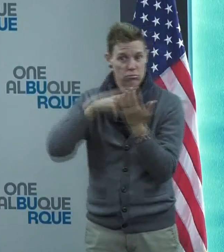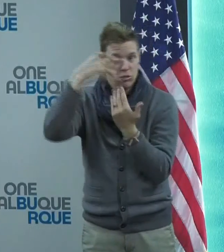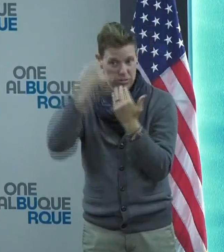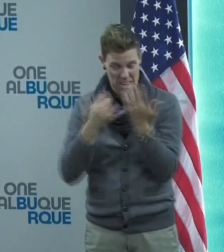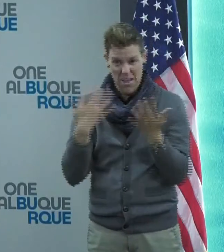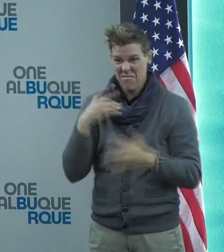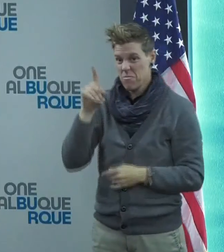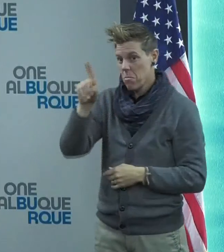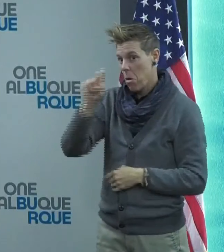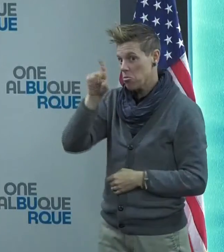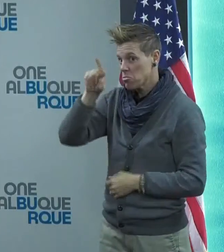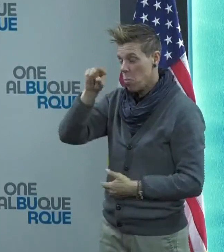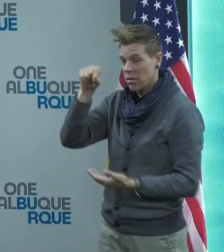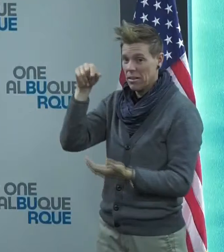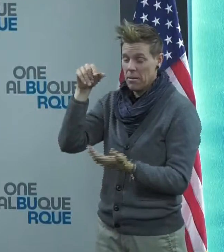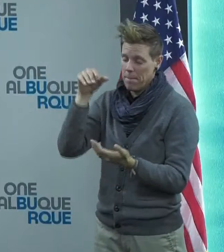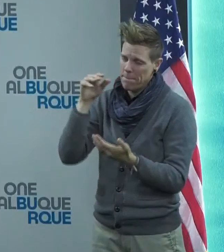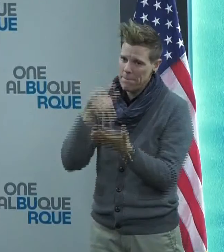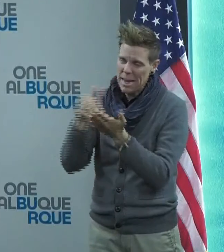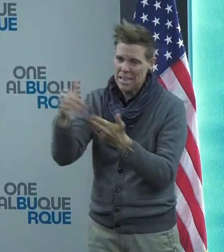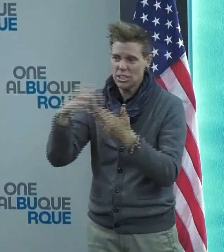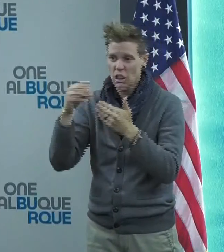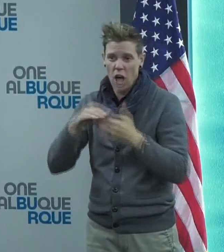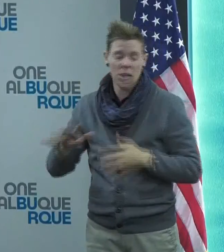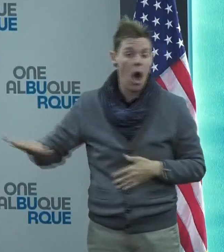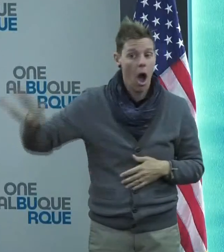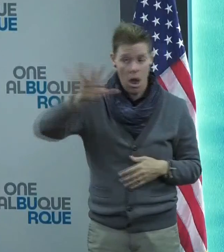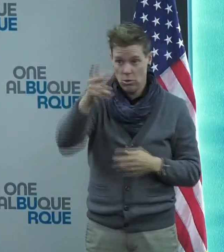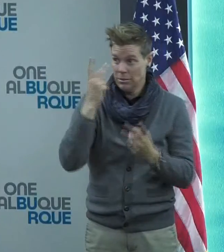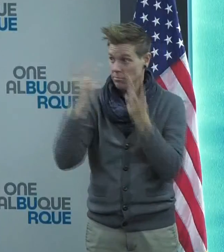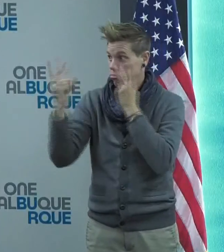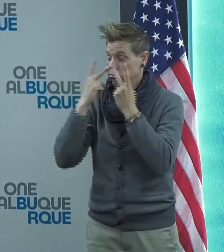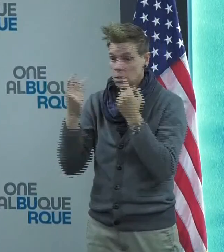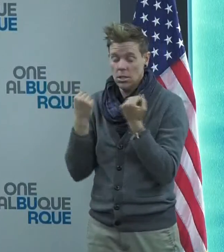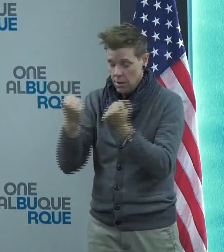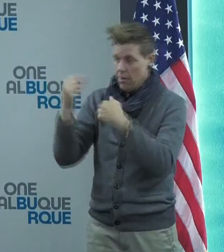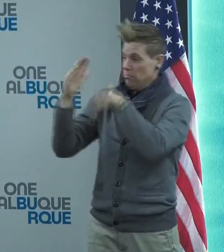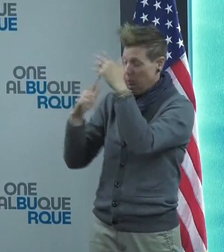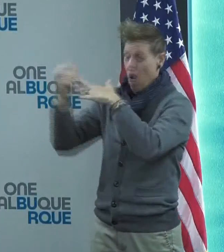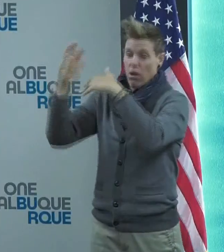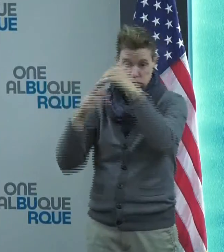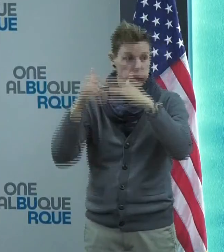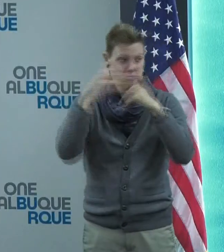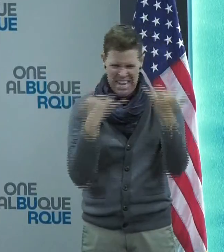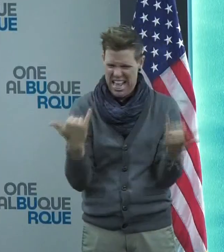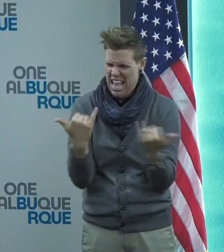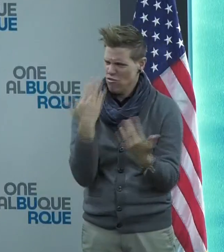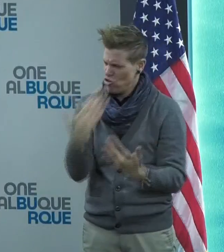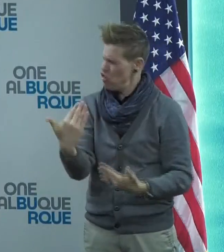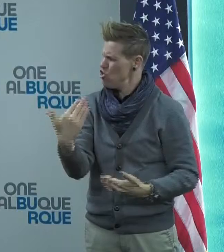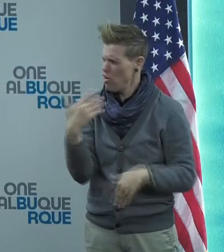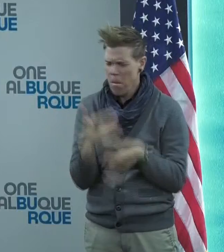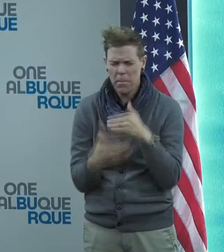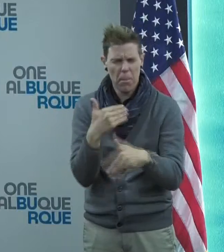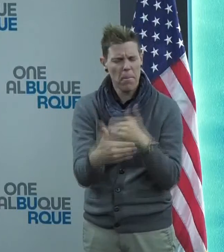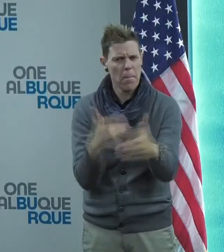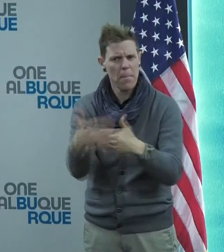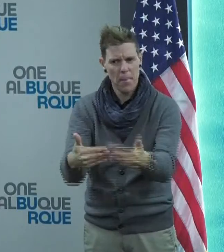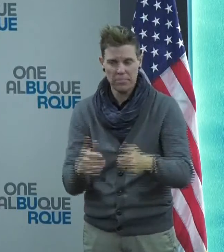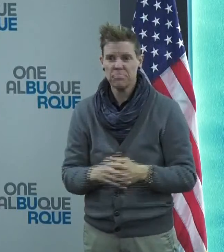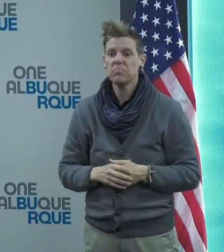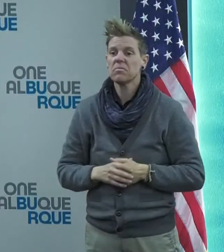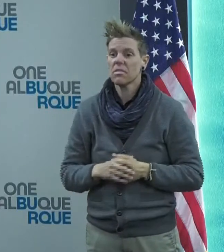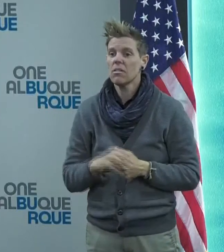lot of medians and street work being done in new areas around town. East Central, Carlisle, and I think we're finishing